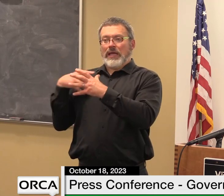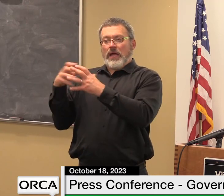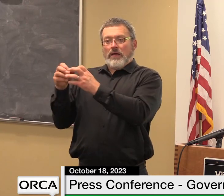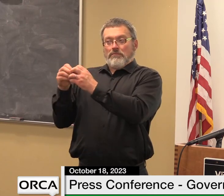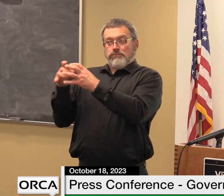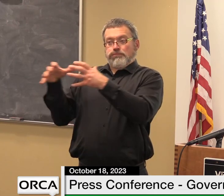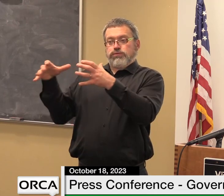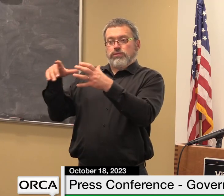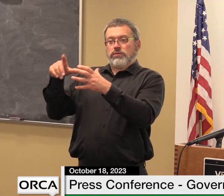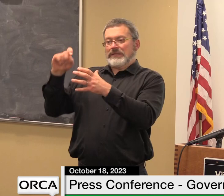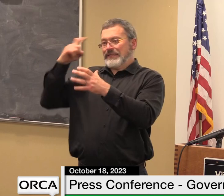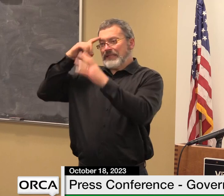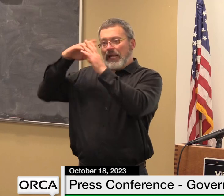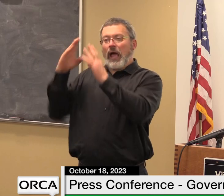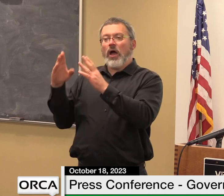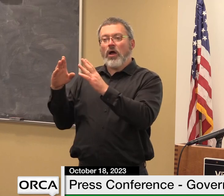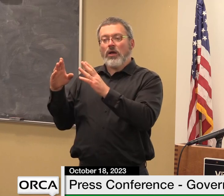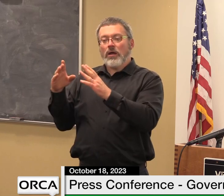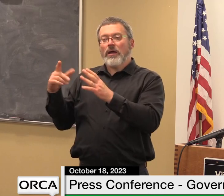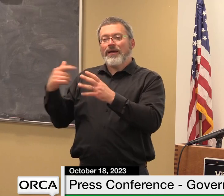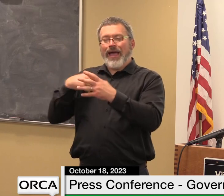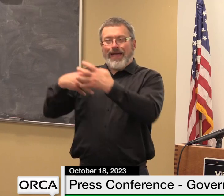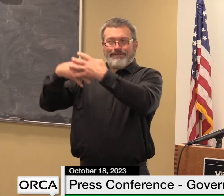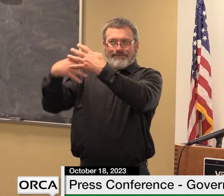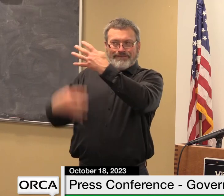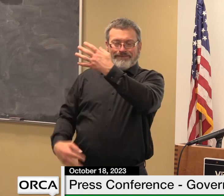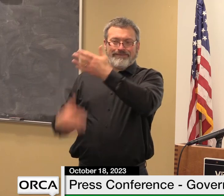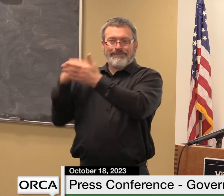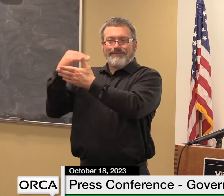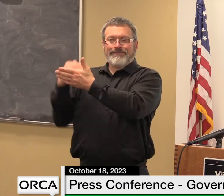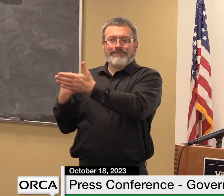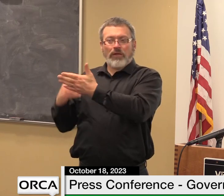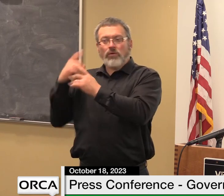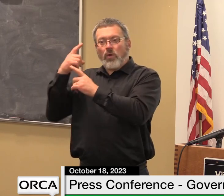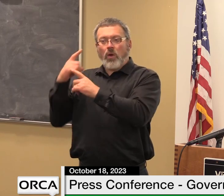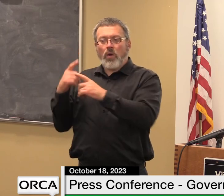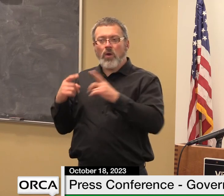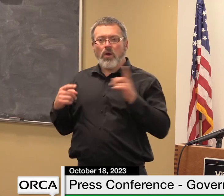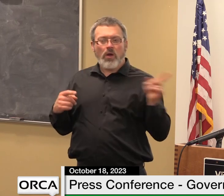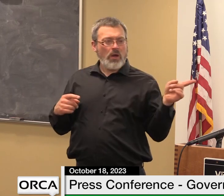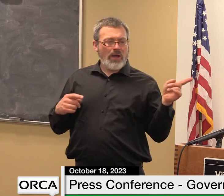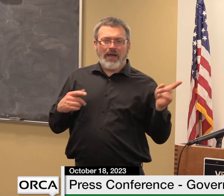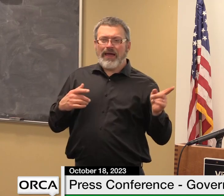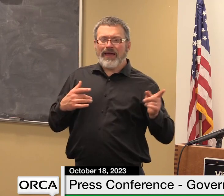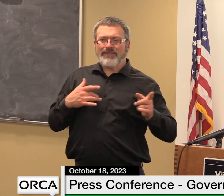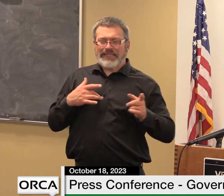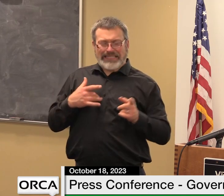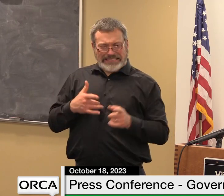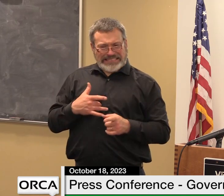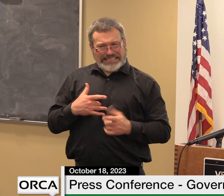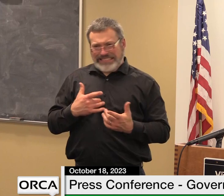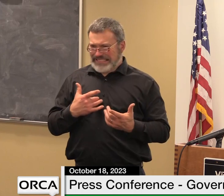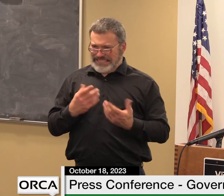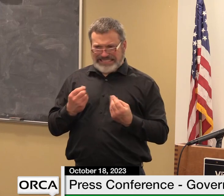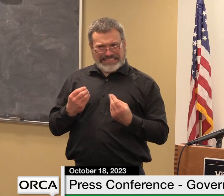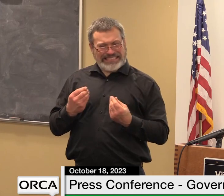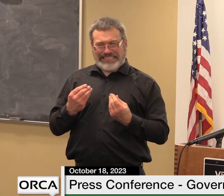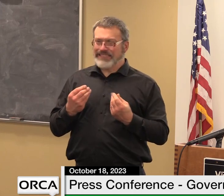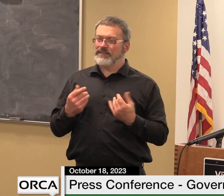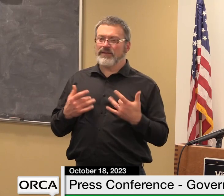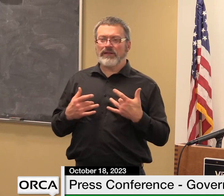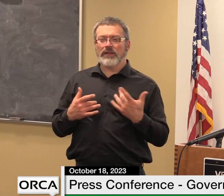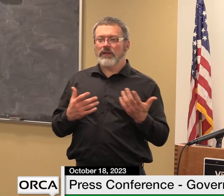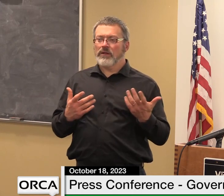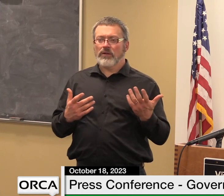moving towards in their agenda, and how you feel that it's really not an affordable agenda, that you feel that